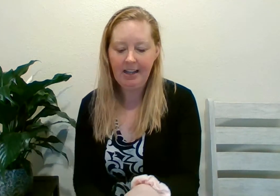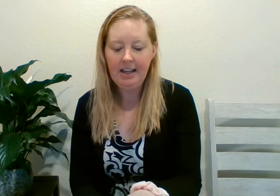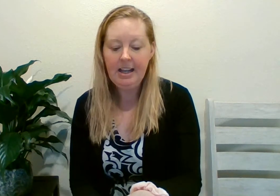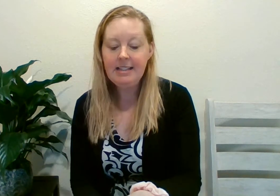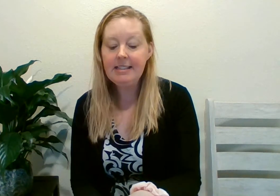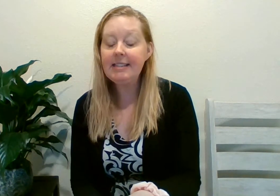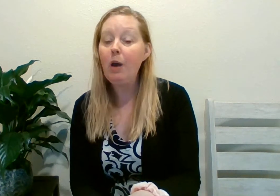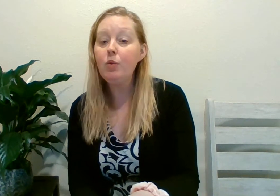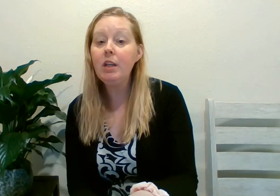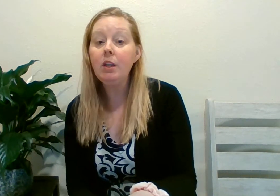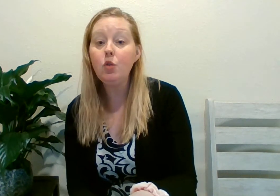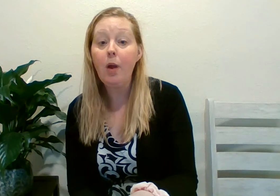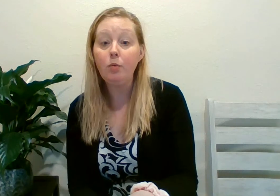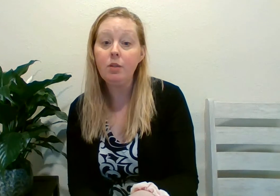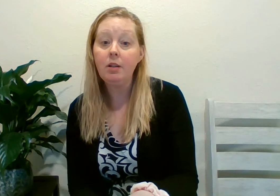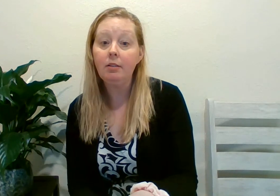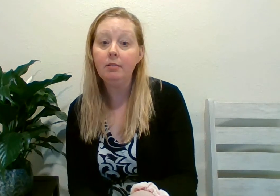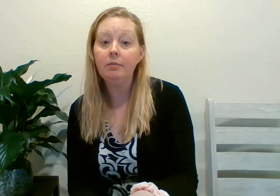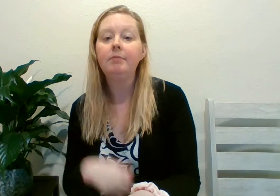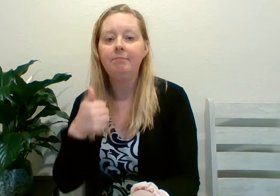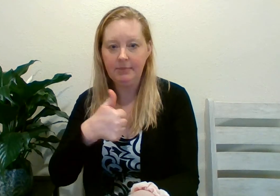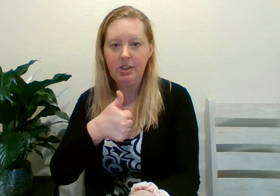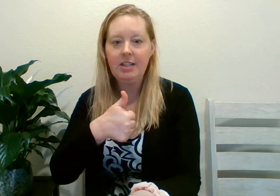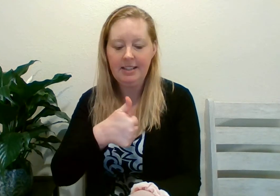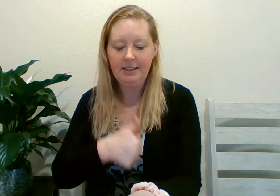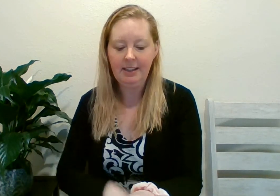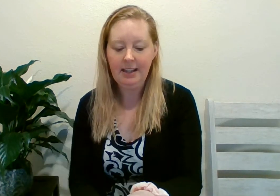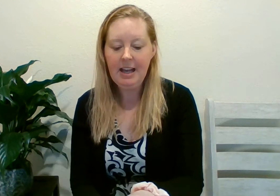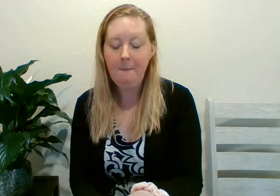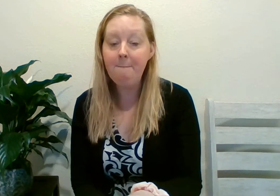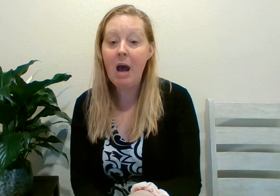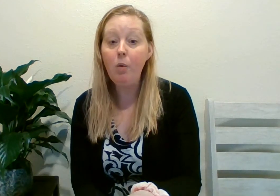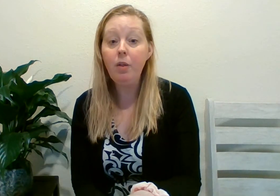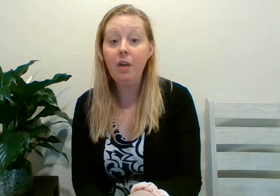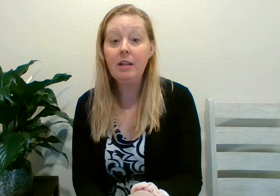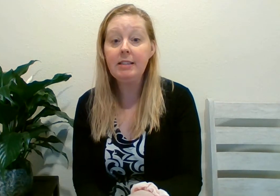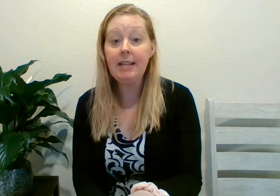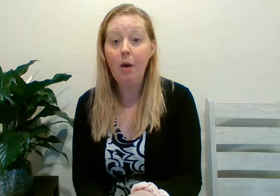Scout. Drought. Good. Mouth. South.